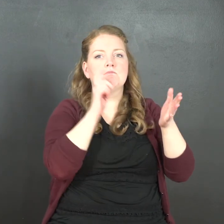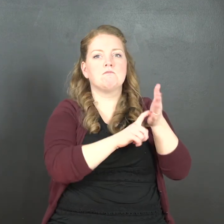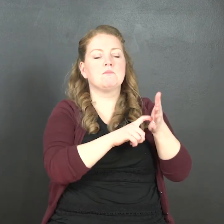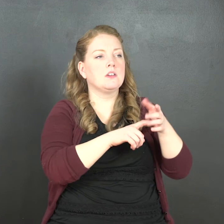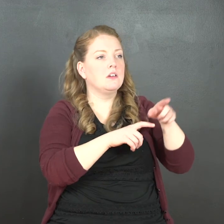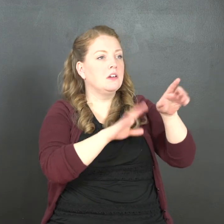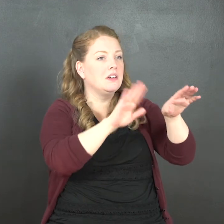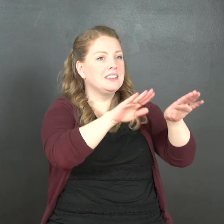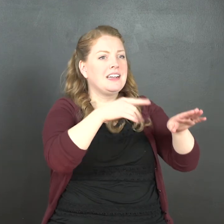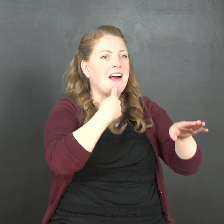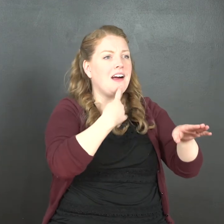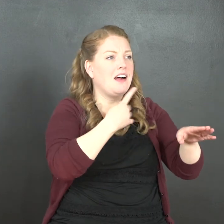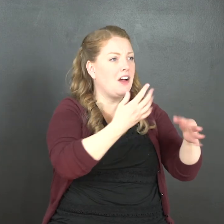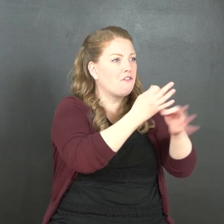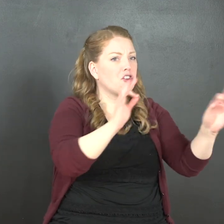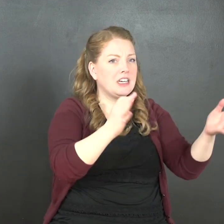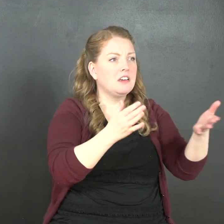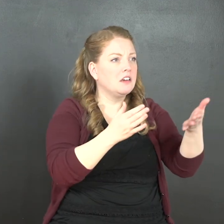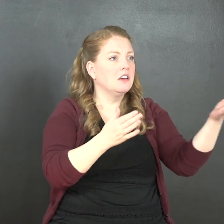barracks.